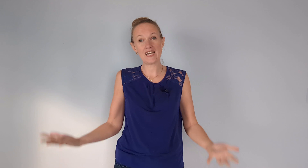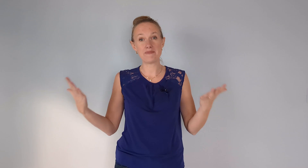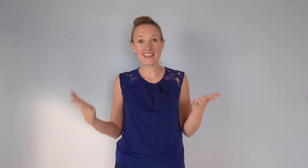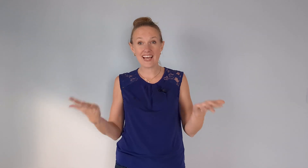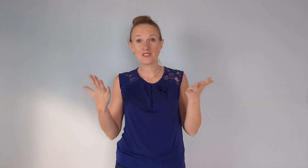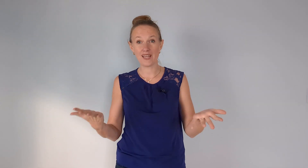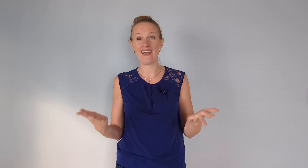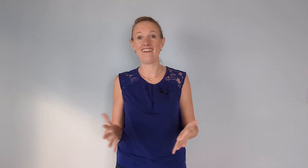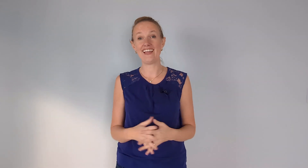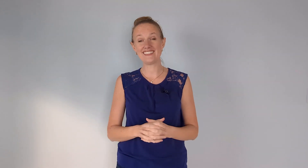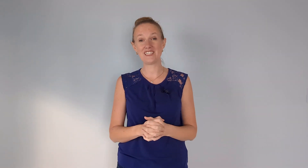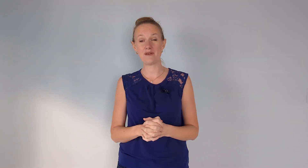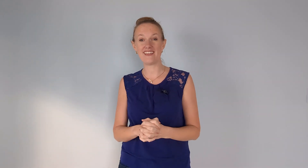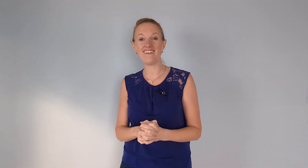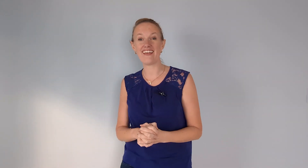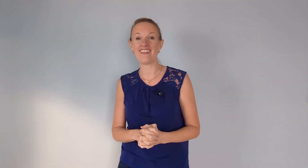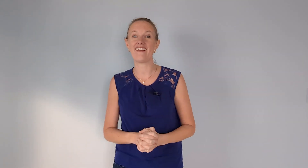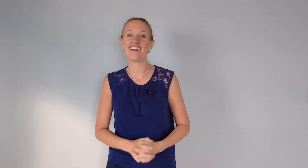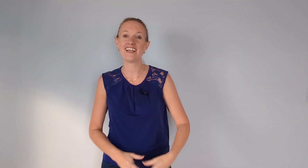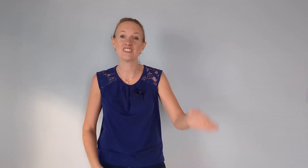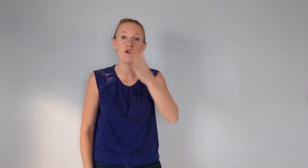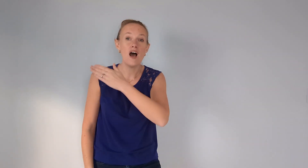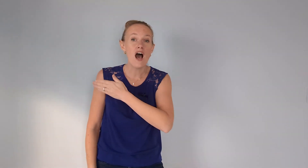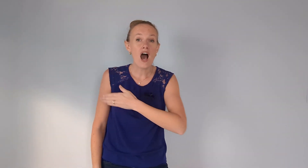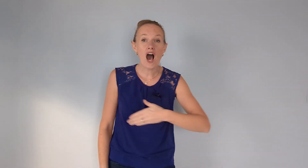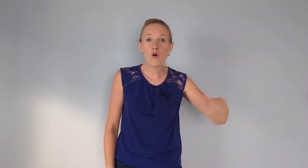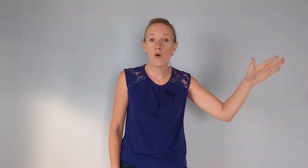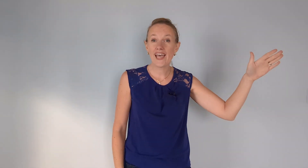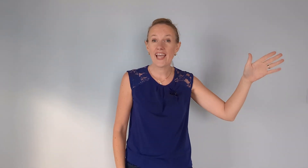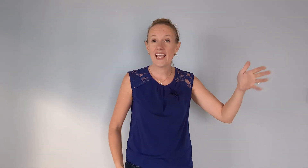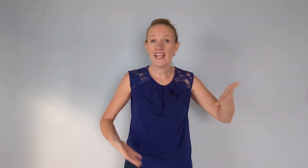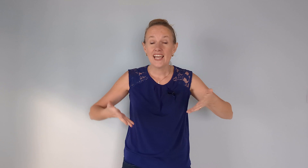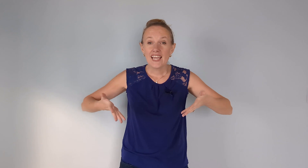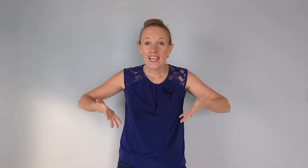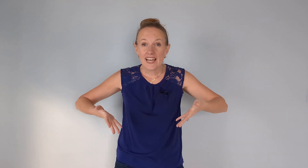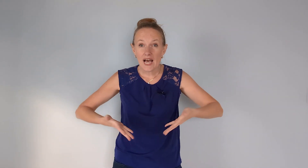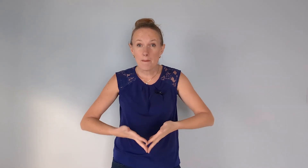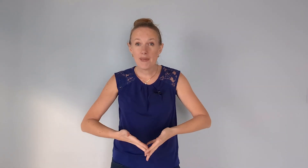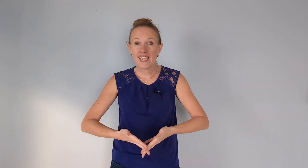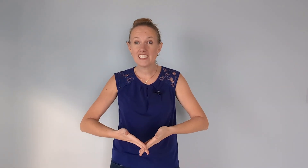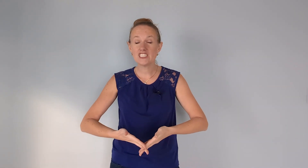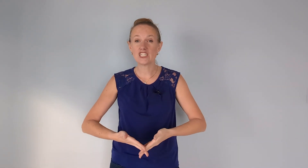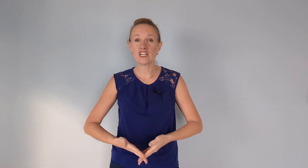times, and that's okay. Okay, stick with it, you'll get there. Okay, so away in a